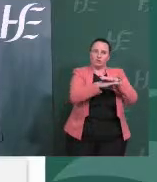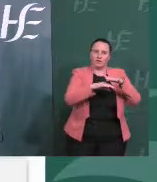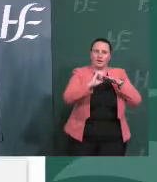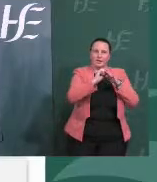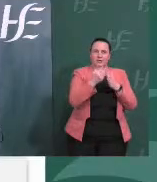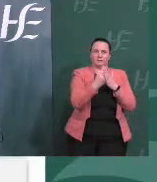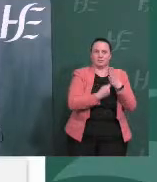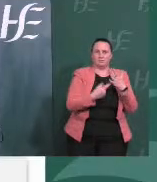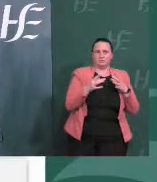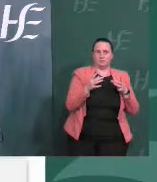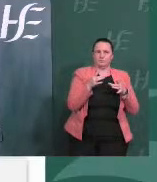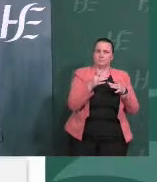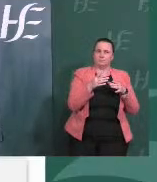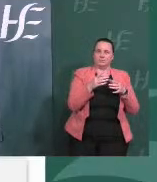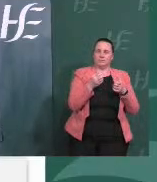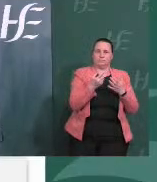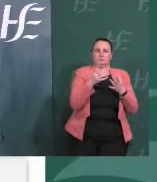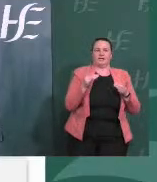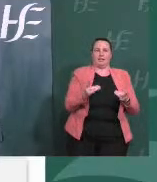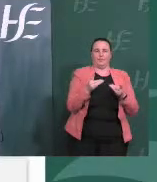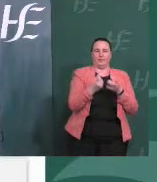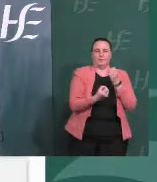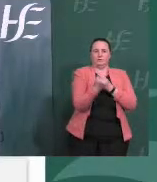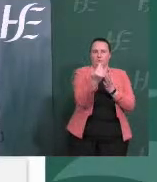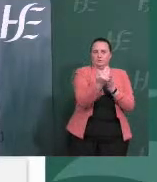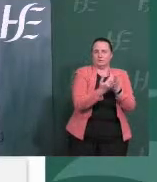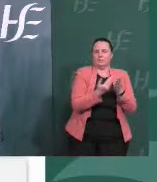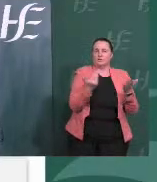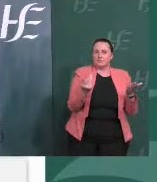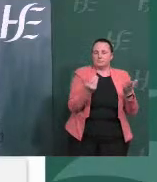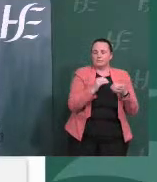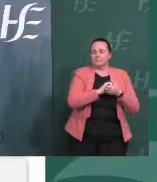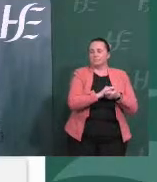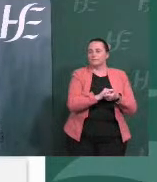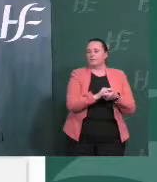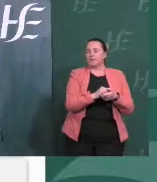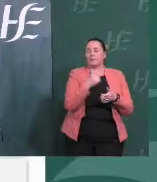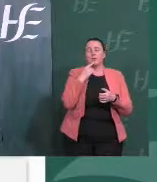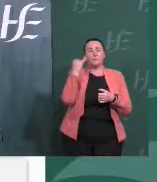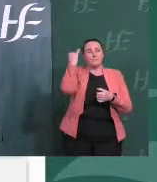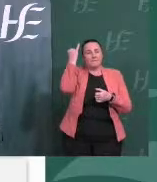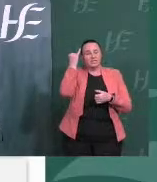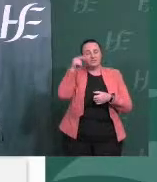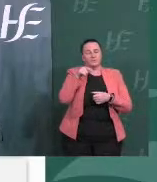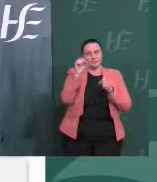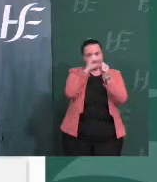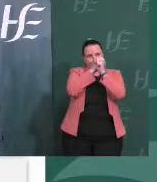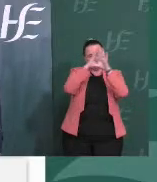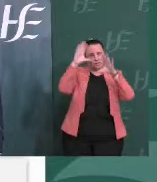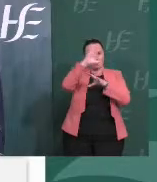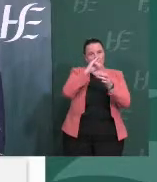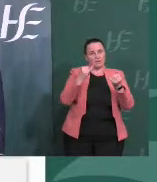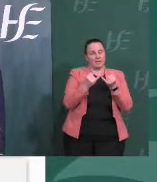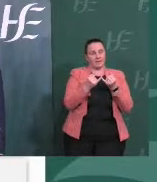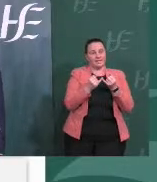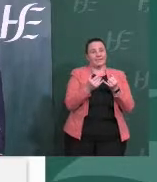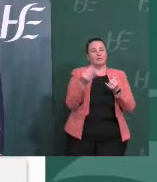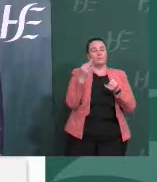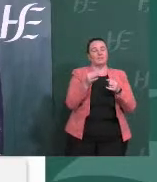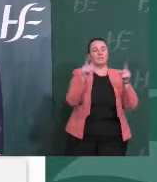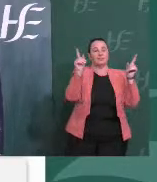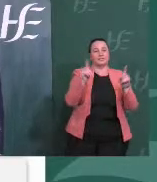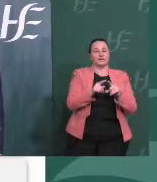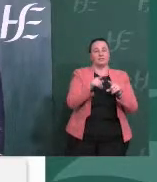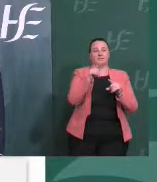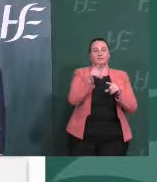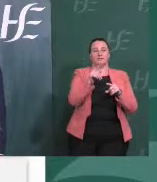this is not a surprise. The vaccine doesn't give 100% protection, but just imagine what this would look like with a Delta surge in the